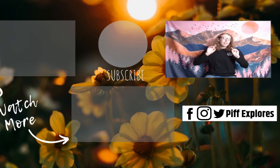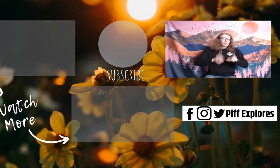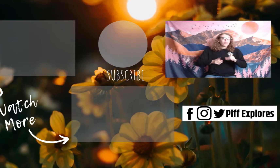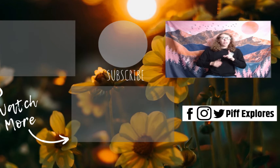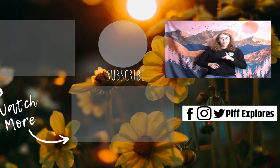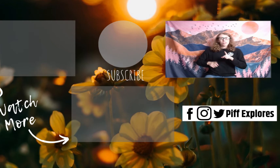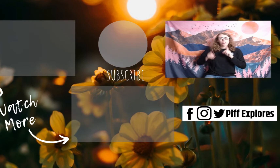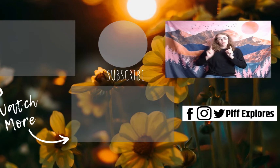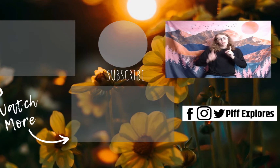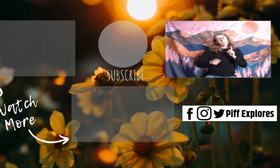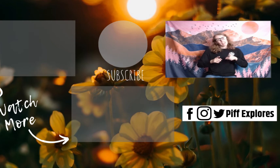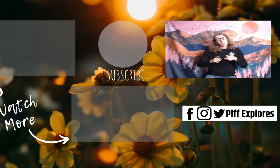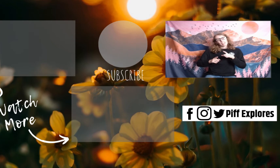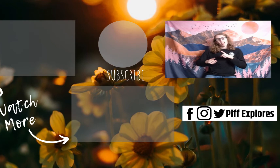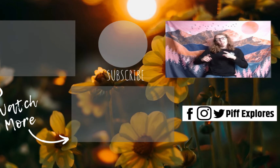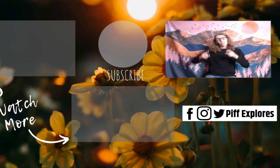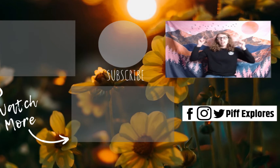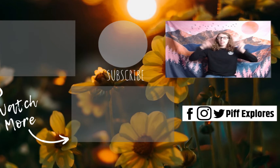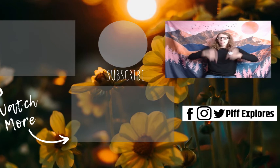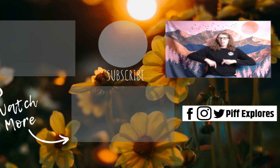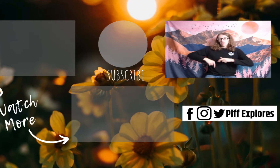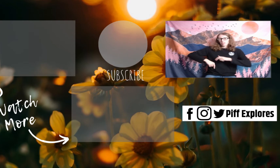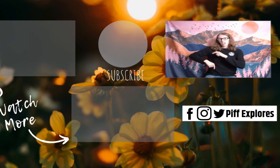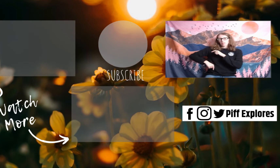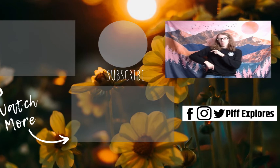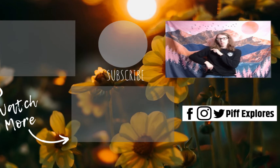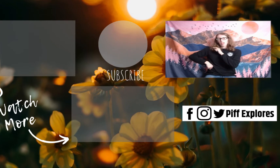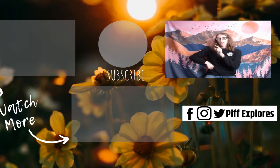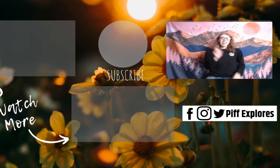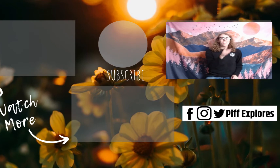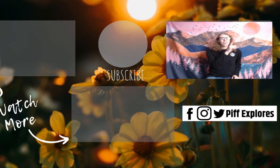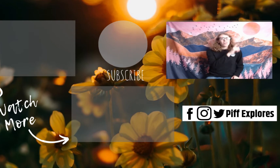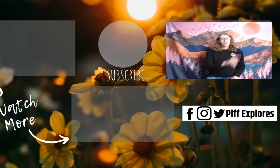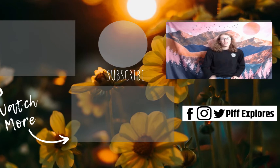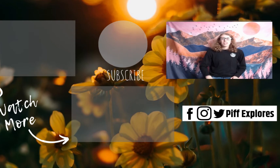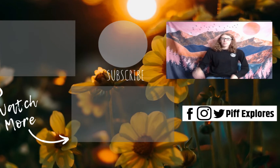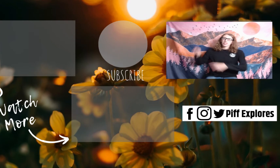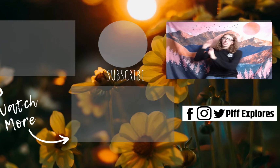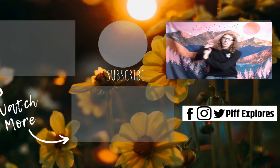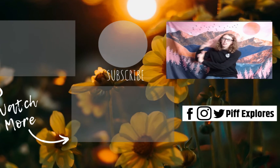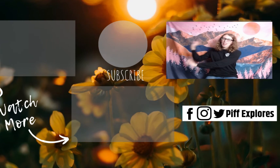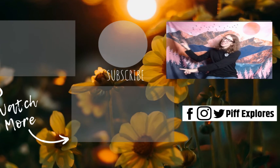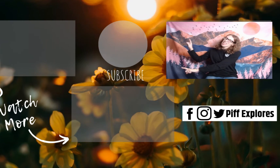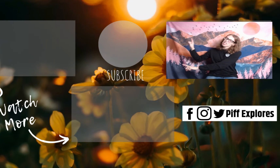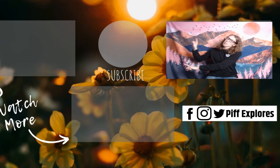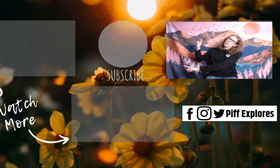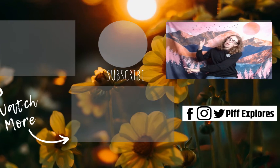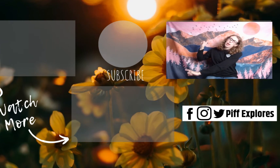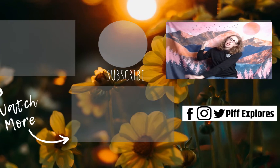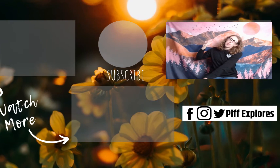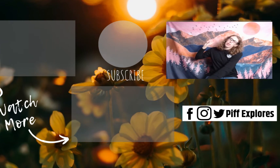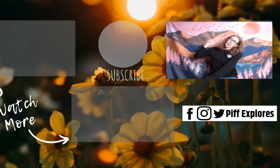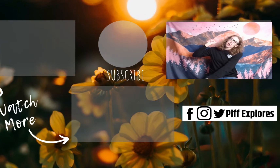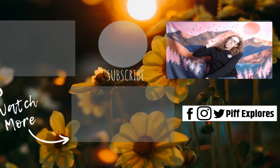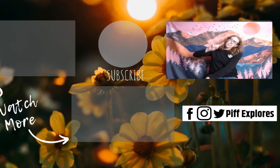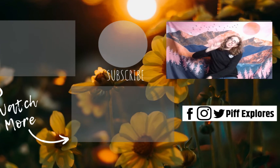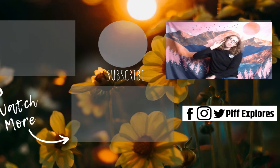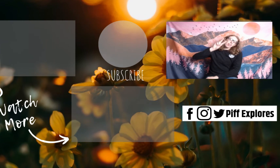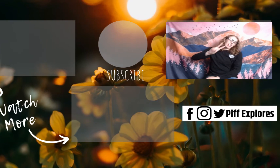have any questions or want to see anything else, let me know in the comments below. If you haven't already, be sure to hit that subscribe button. We are on Facebook,